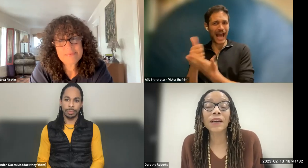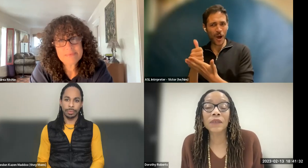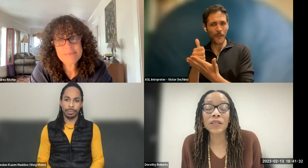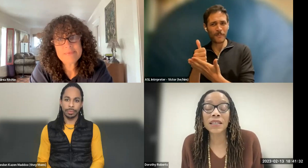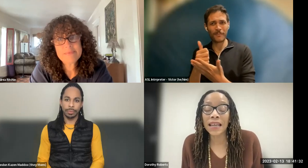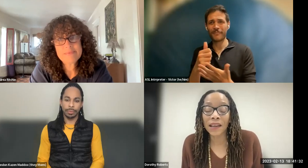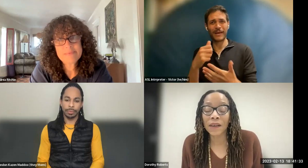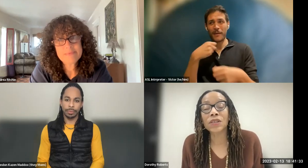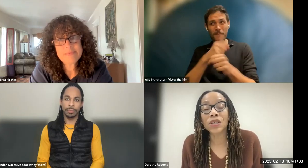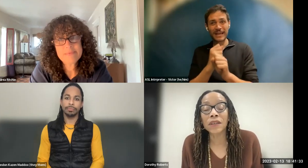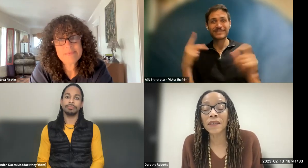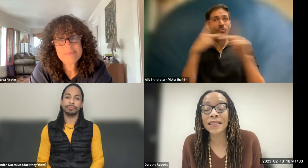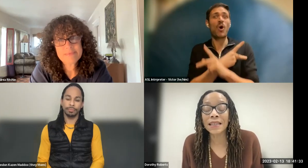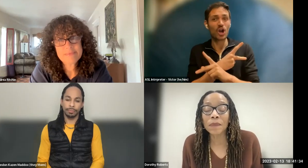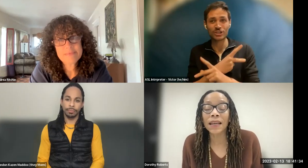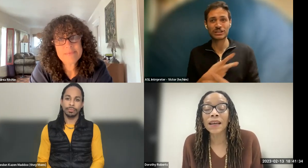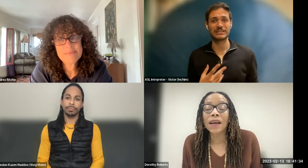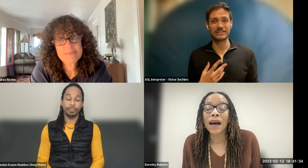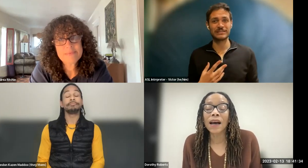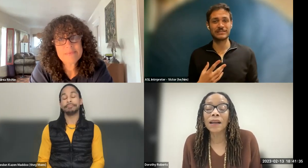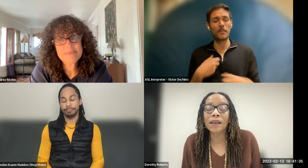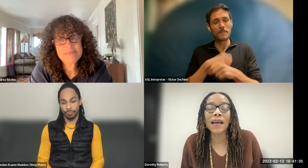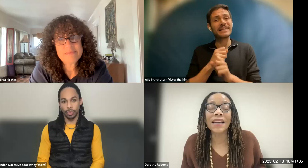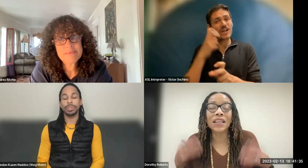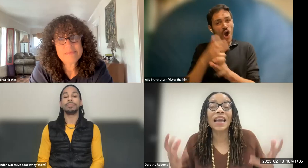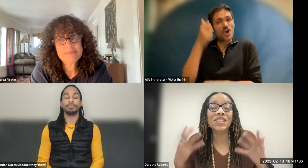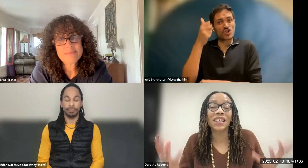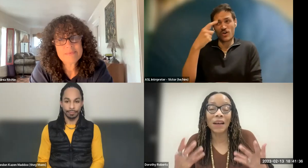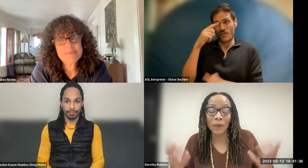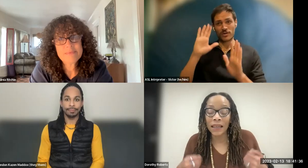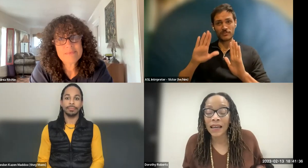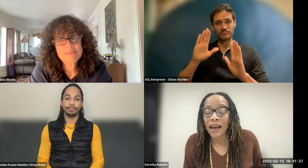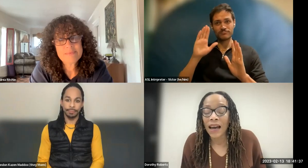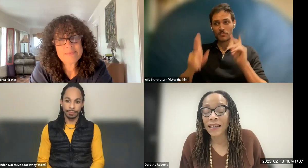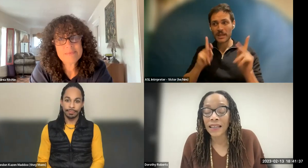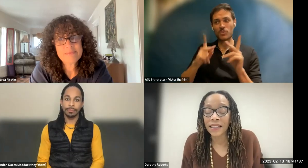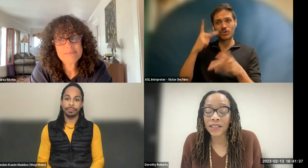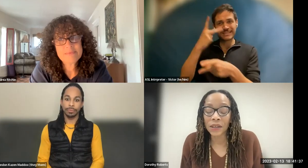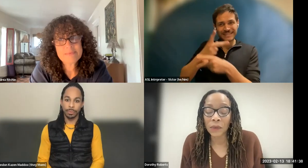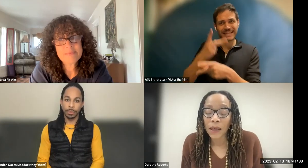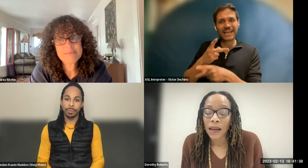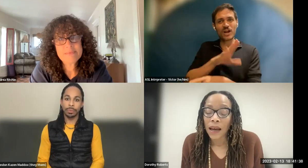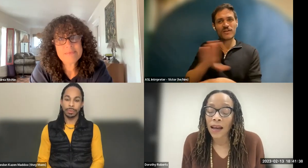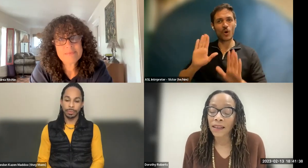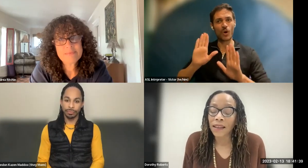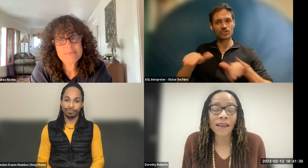family caregivers to take care of their children. So that's something that education that we need